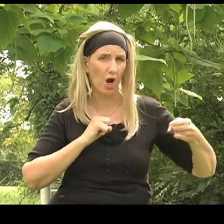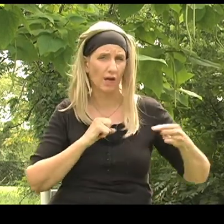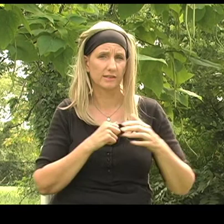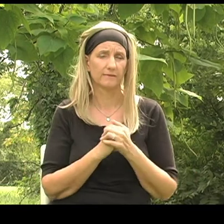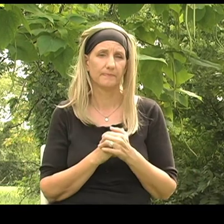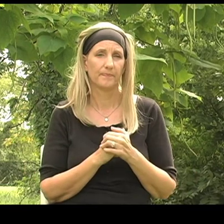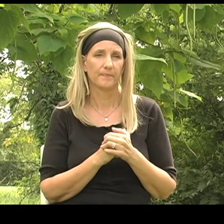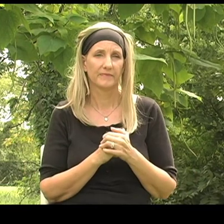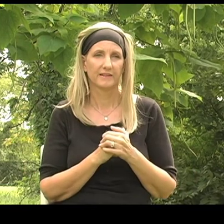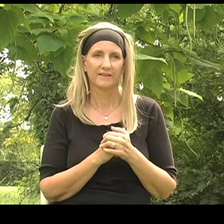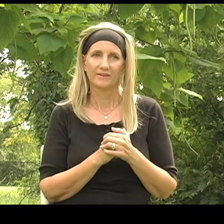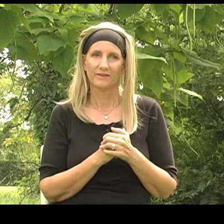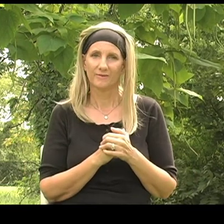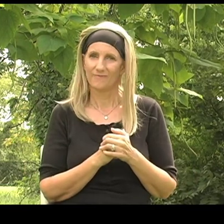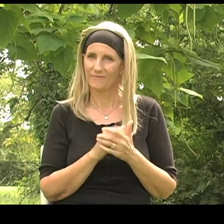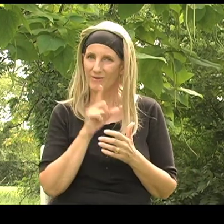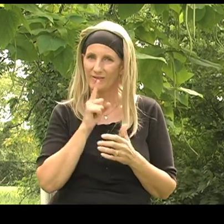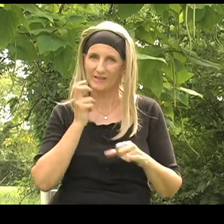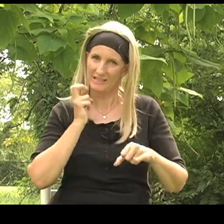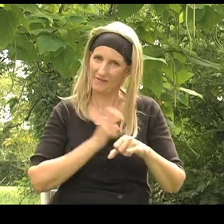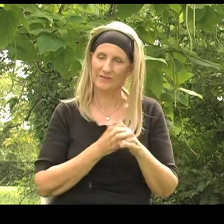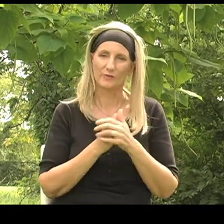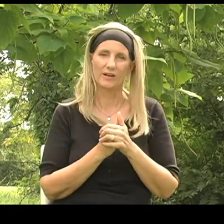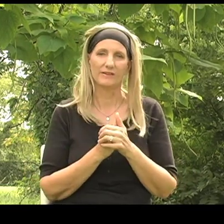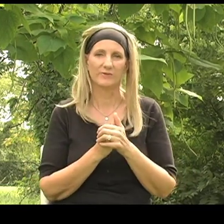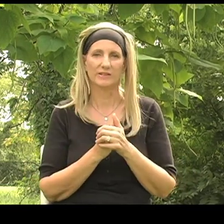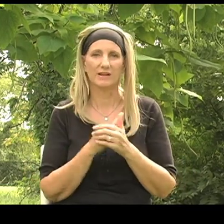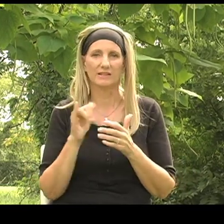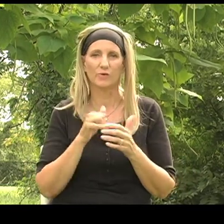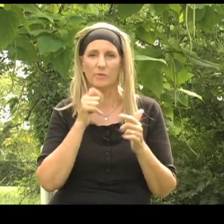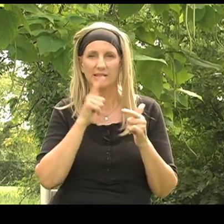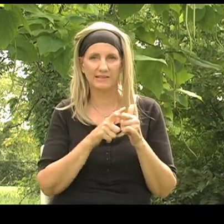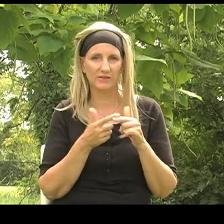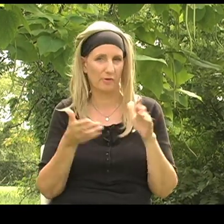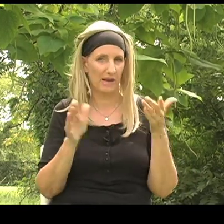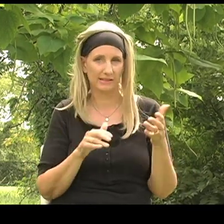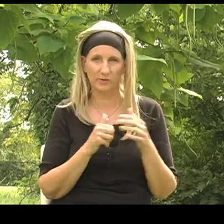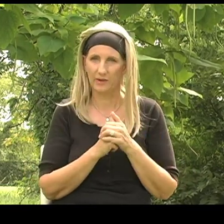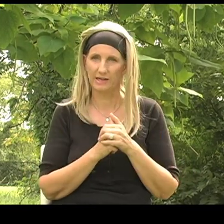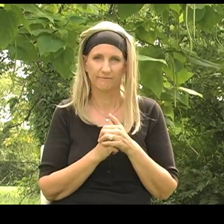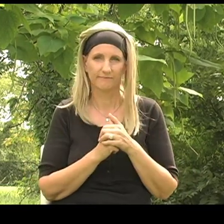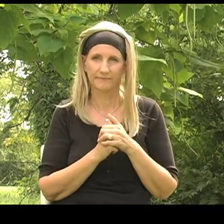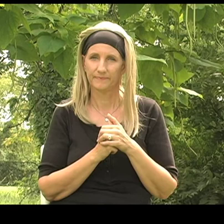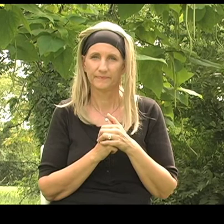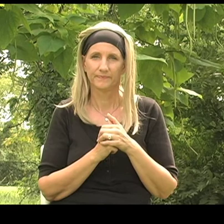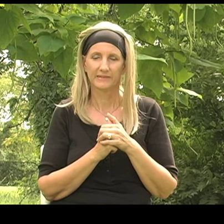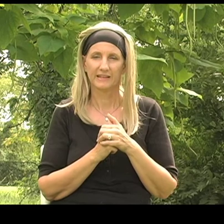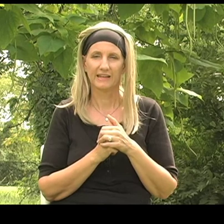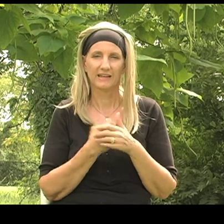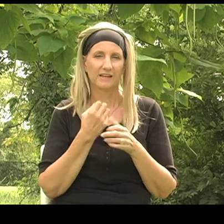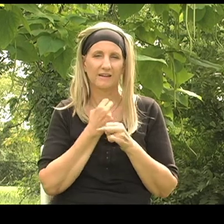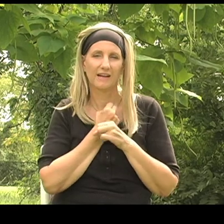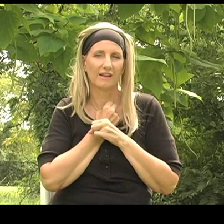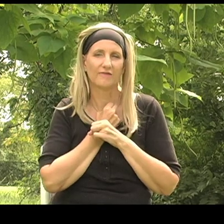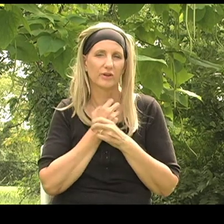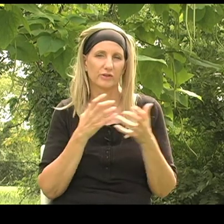loss. One of the toughest ones was also when my sister passed away. I loved her so